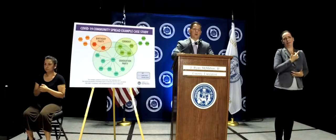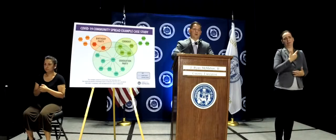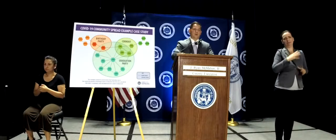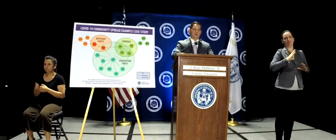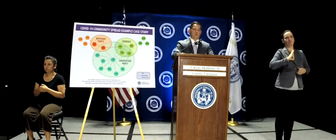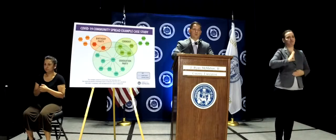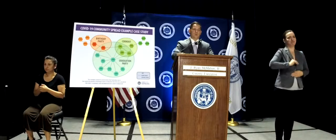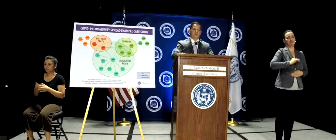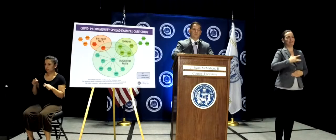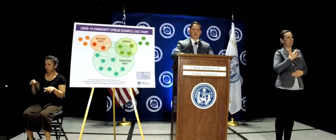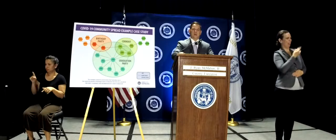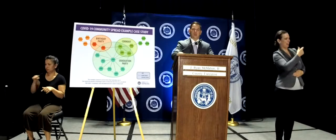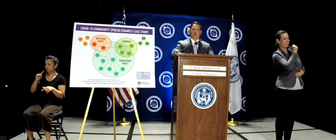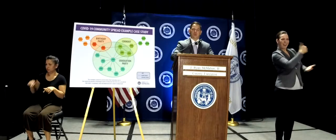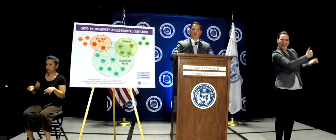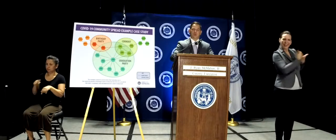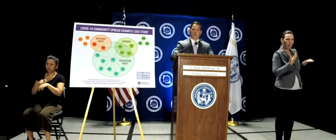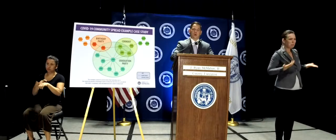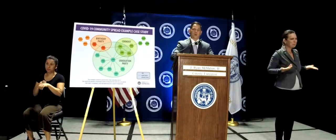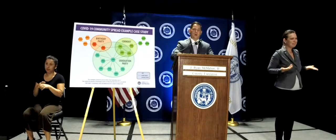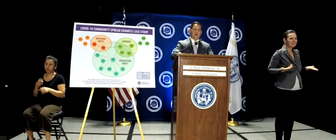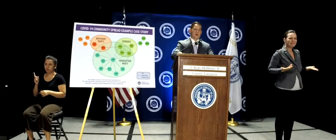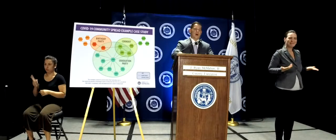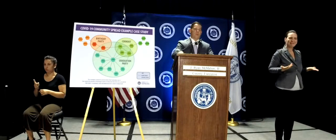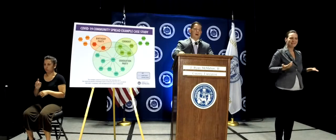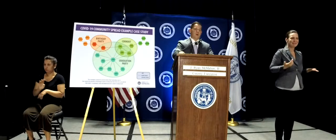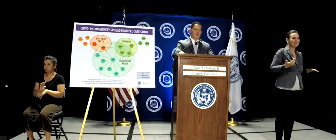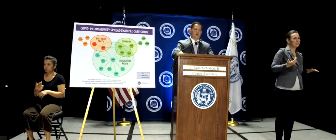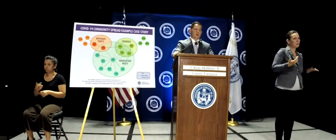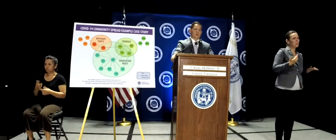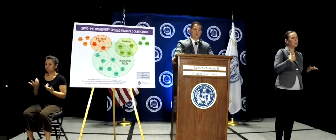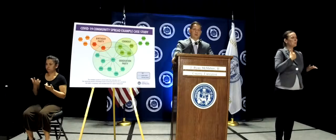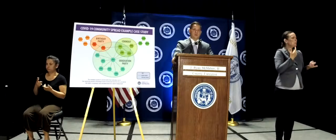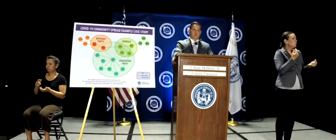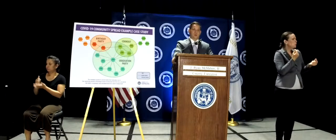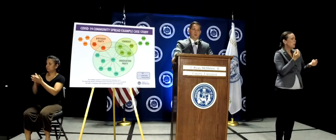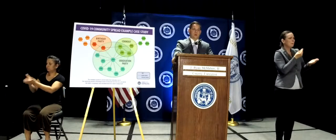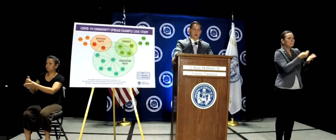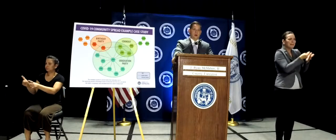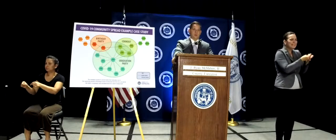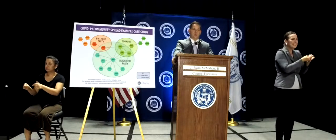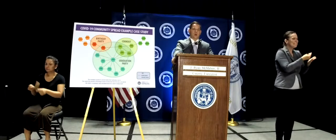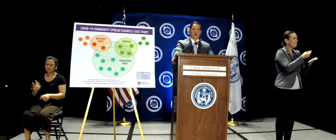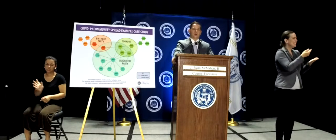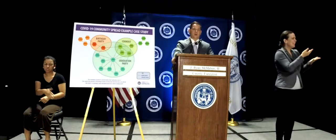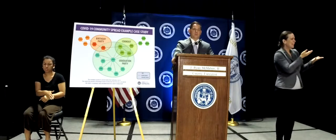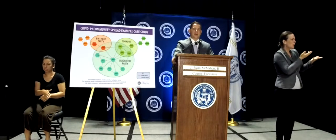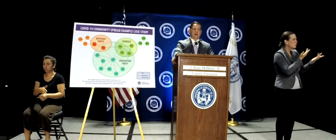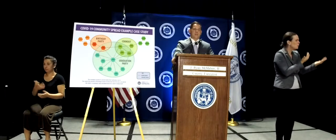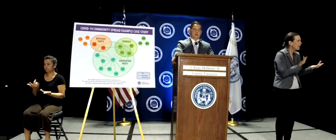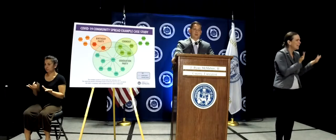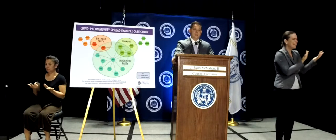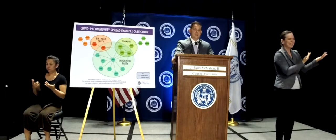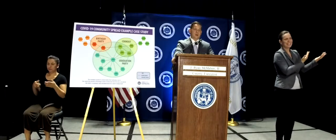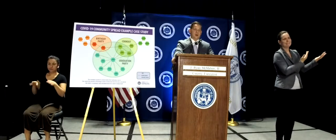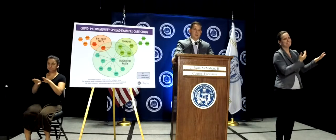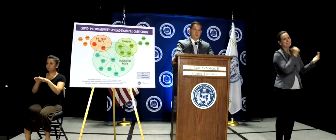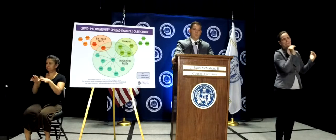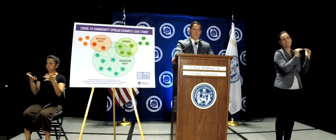where you pick and choose where you want to help out related to the 100-year